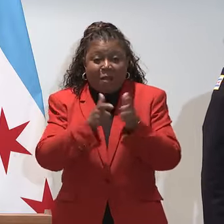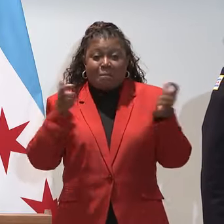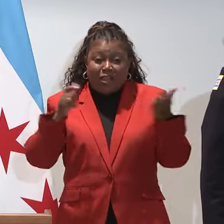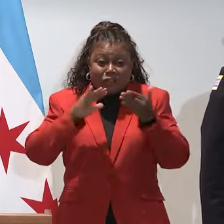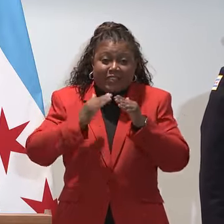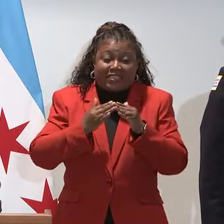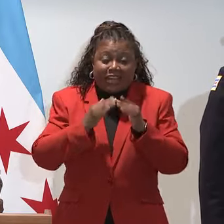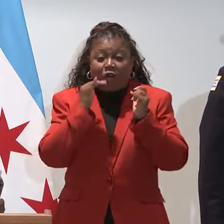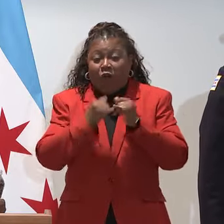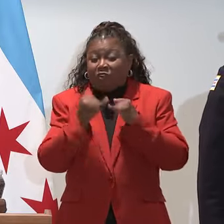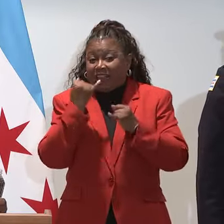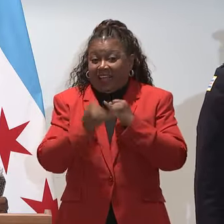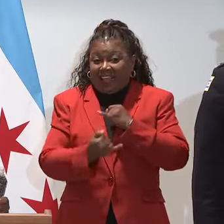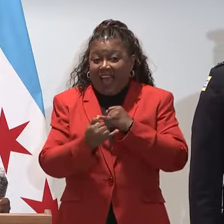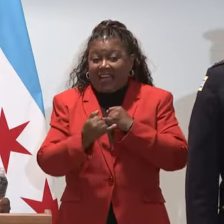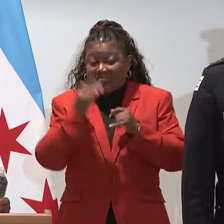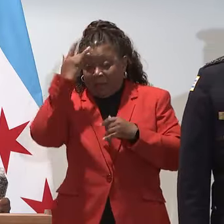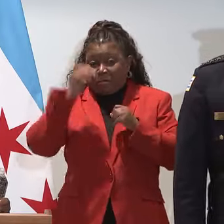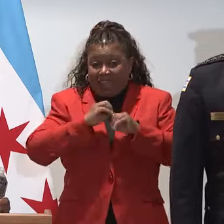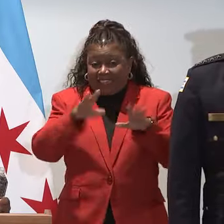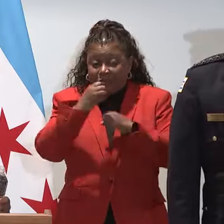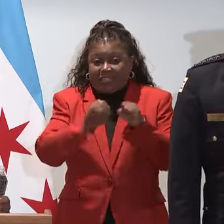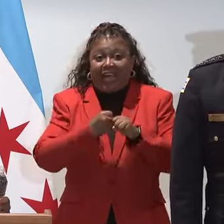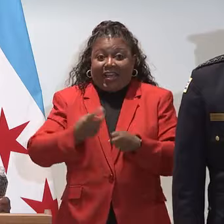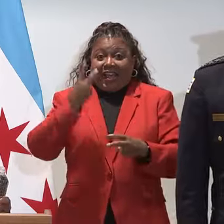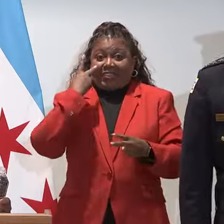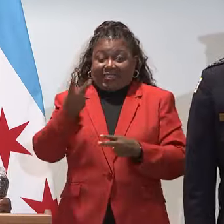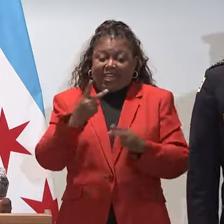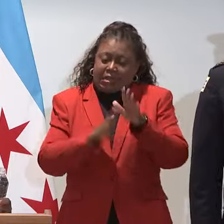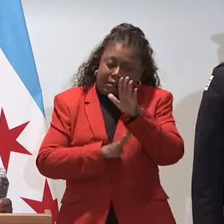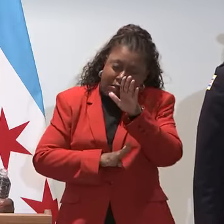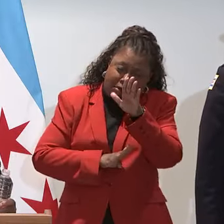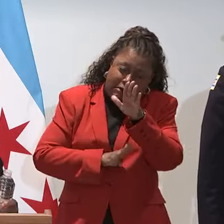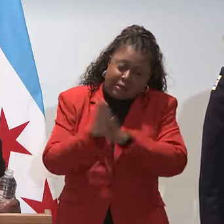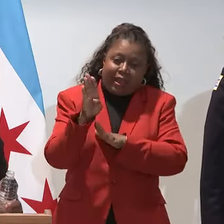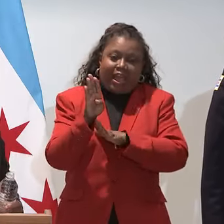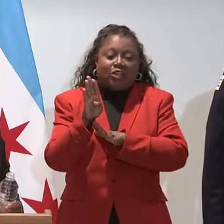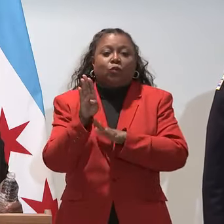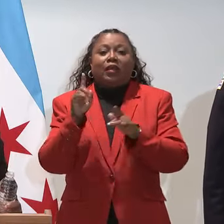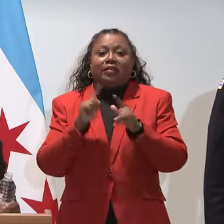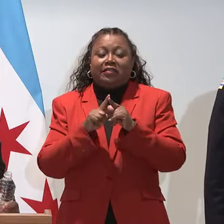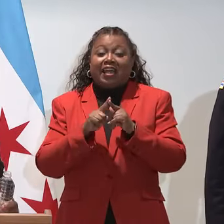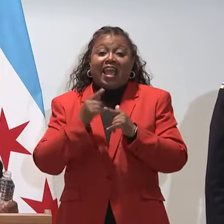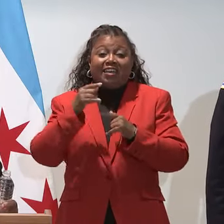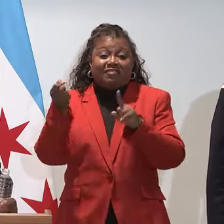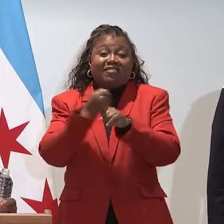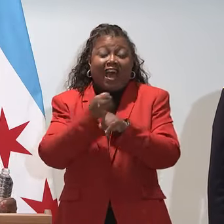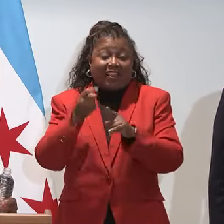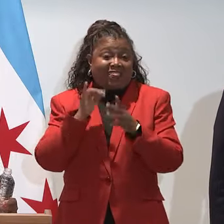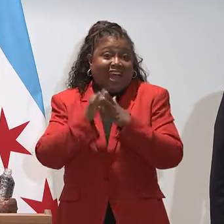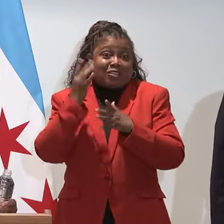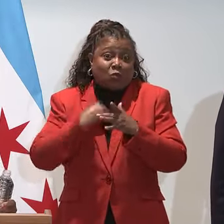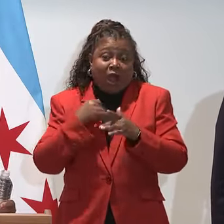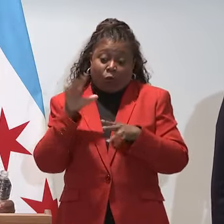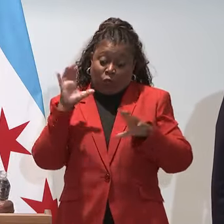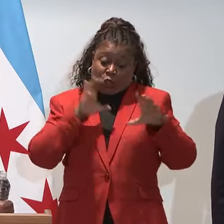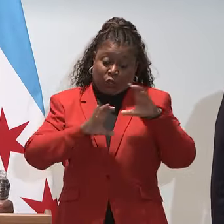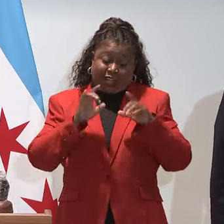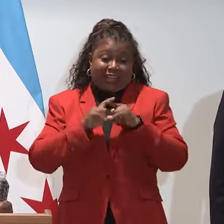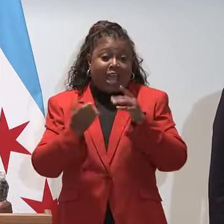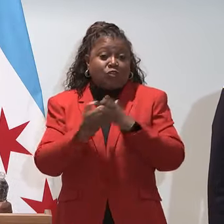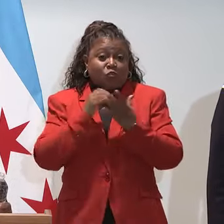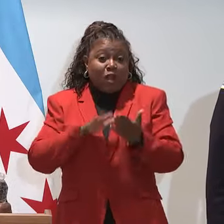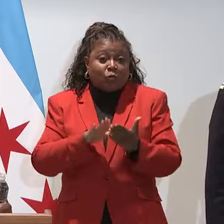city over this last pandemic year has seen a significant increase in violence. That's why we're looking at